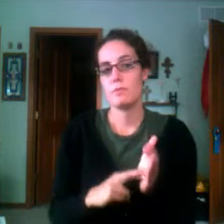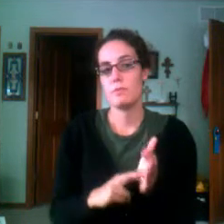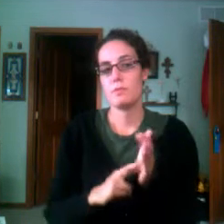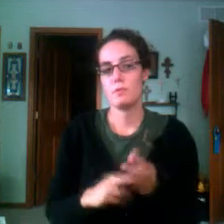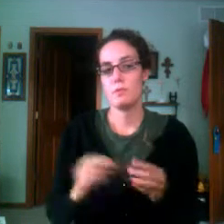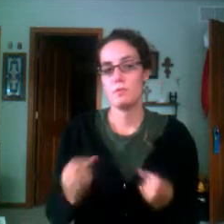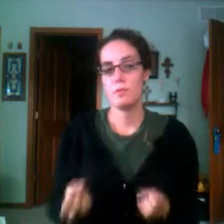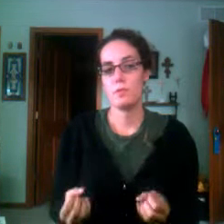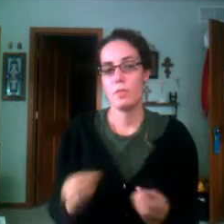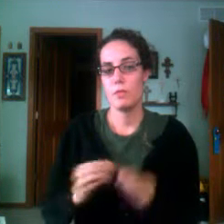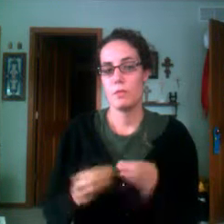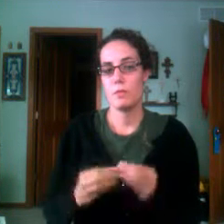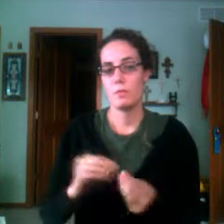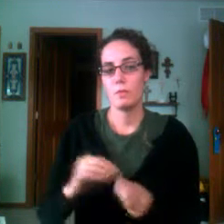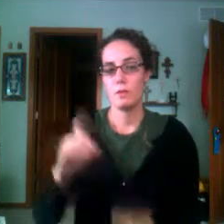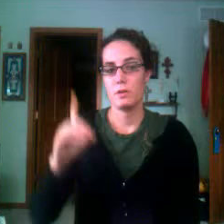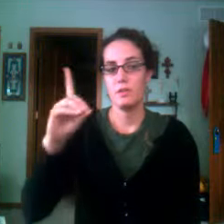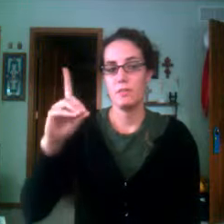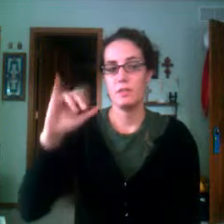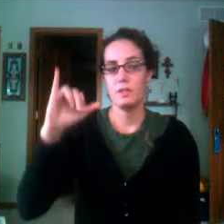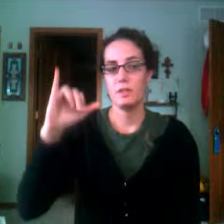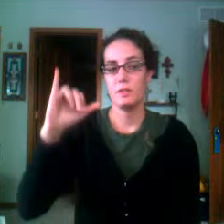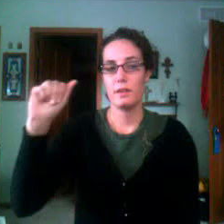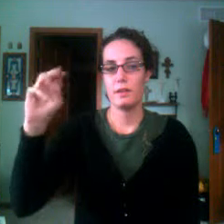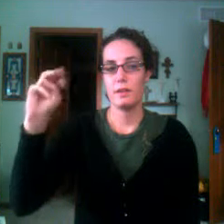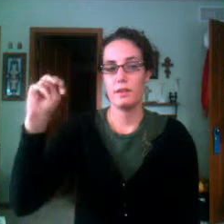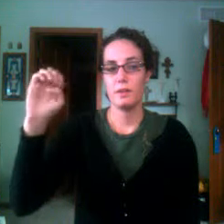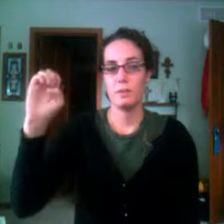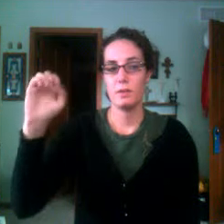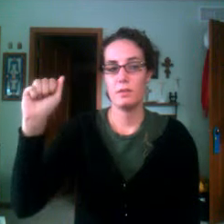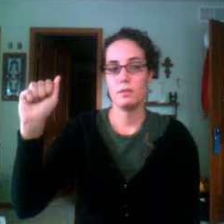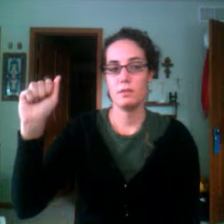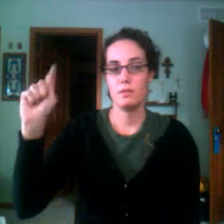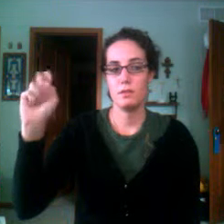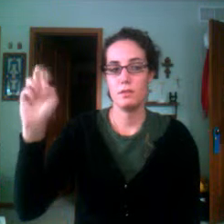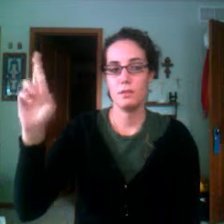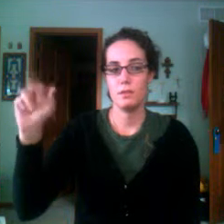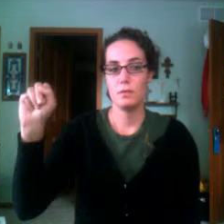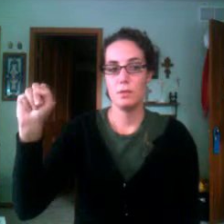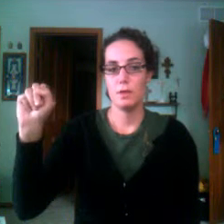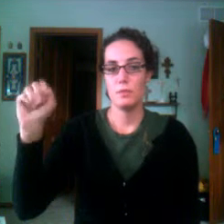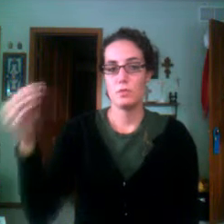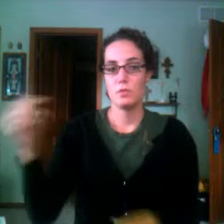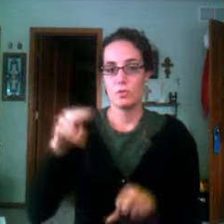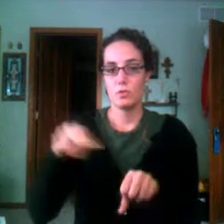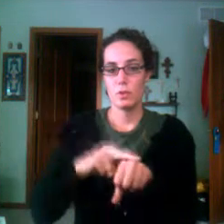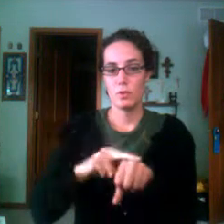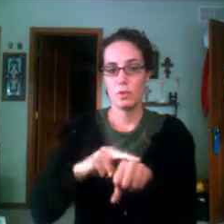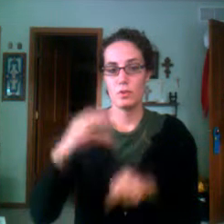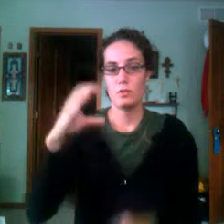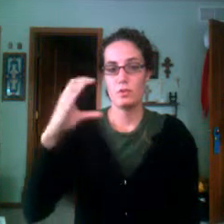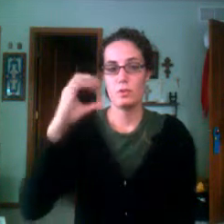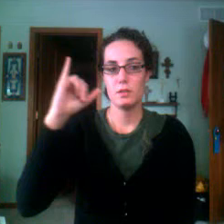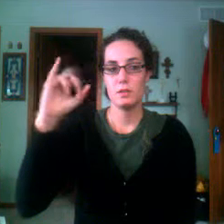that fit on a circle. So if you have a circle right here, for example, and I have this diameter, okay, if I were able to